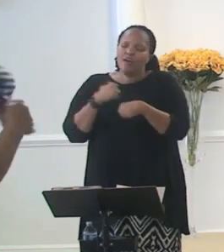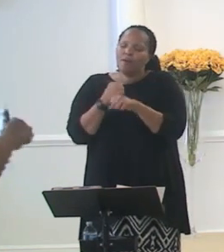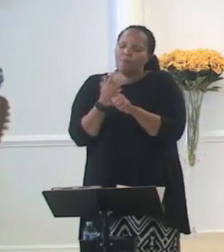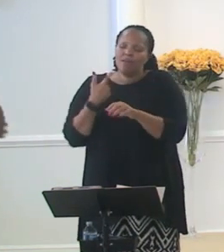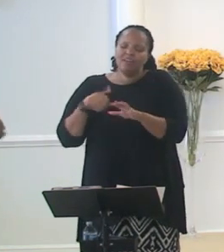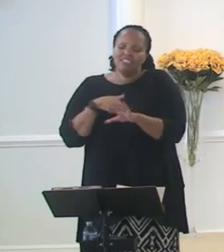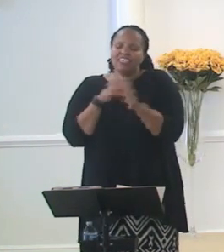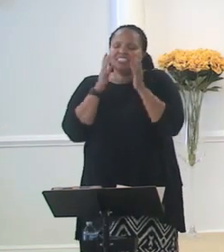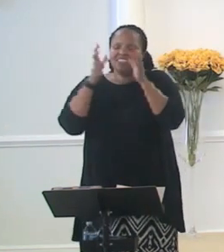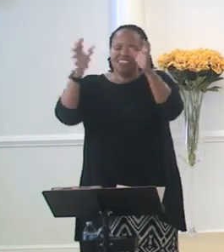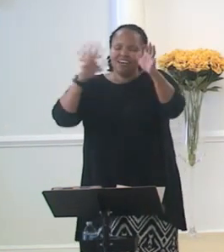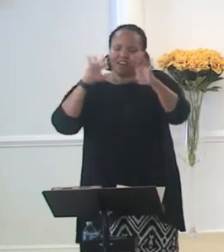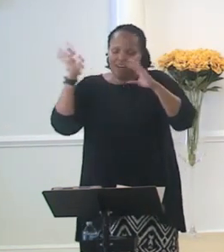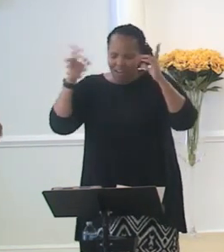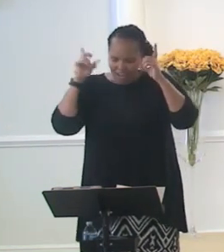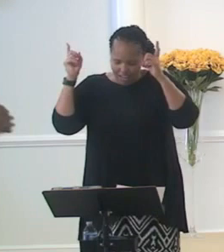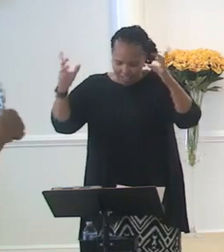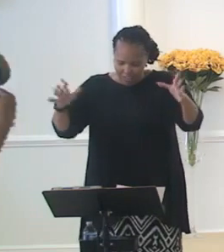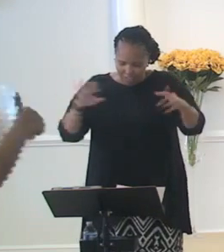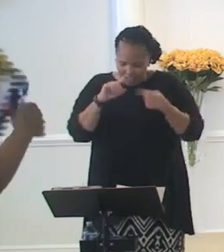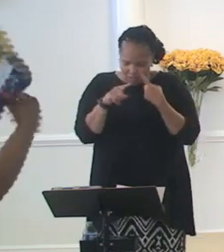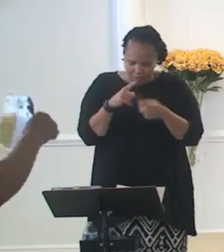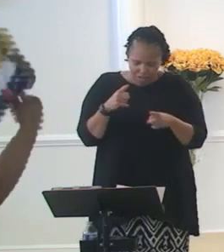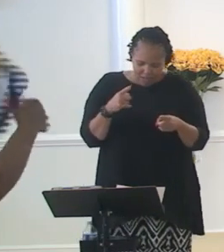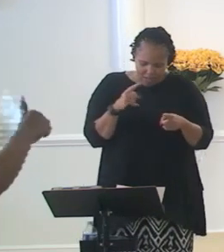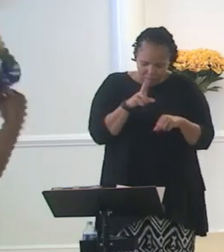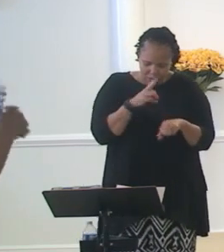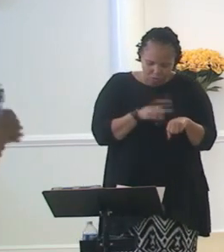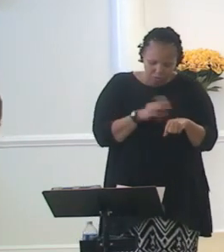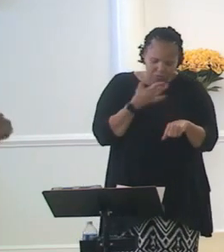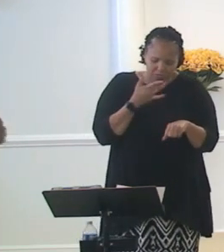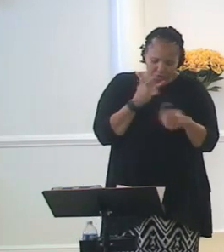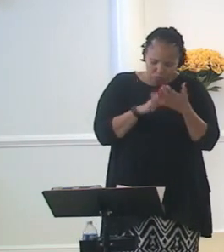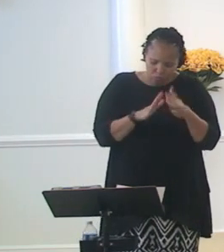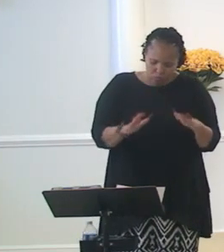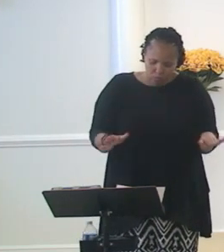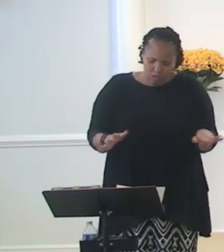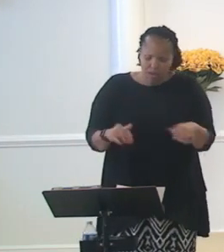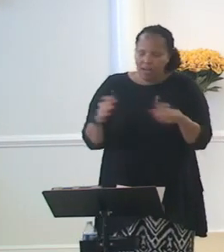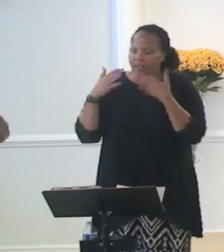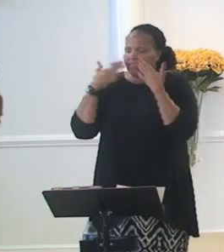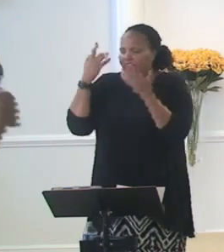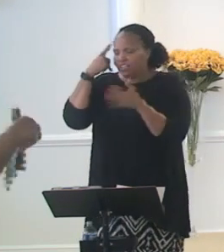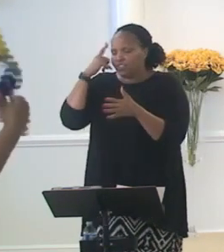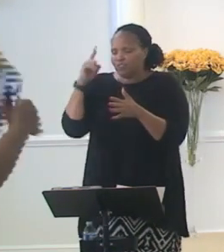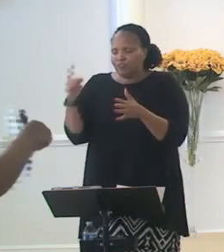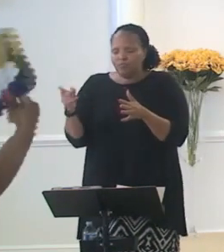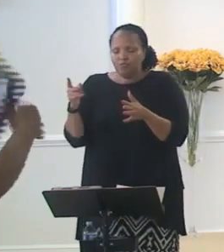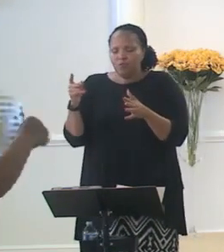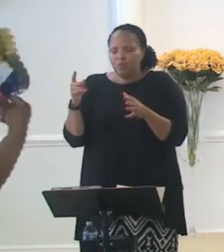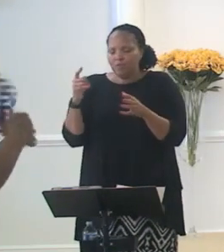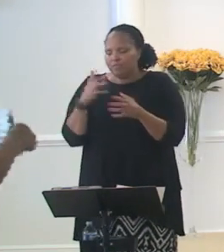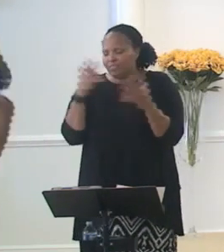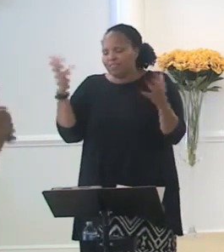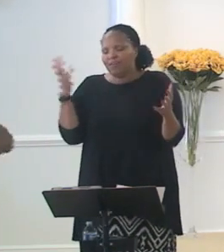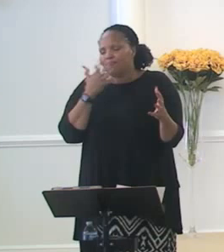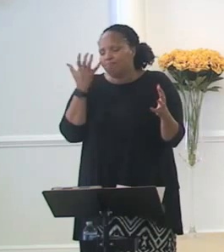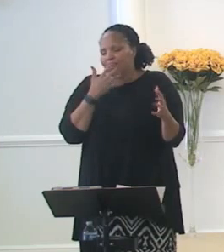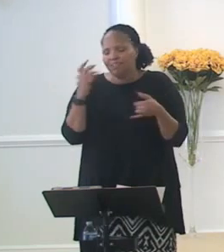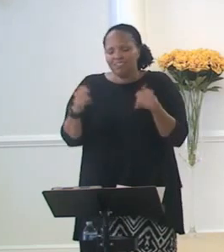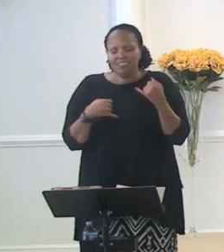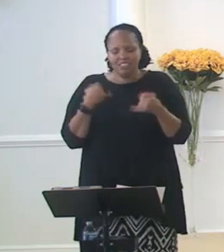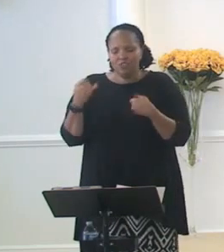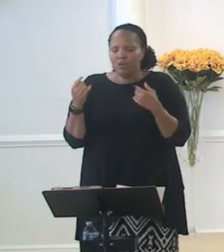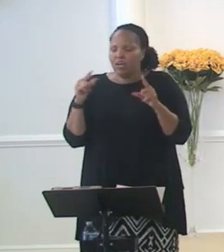when we want to keep silent. Thank you for the unspeakable joy.